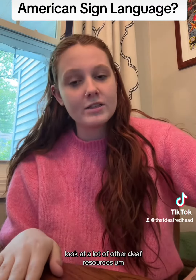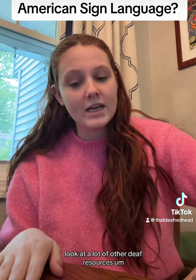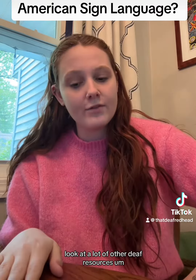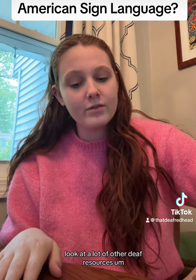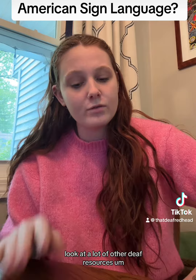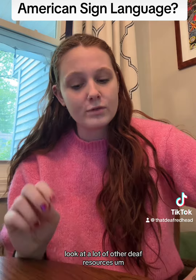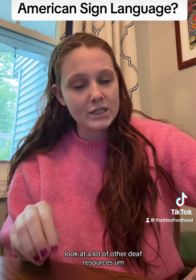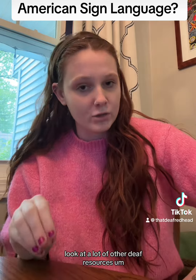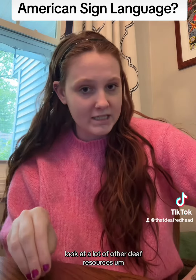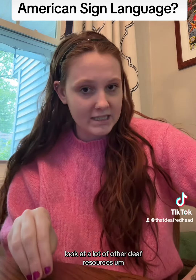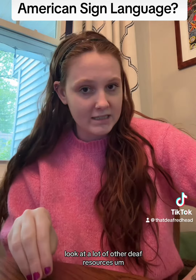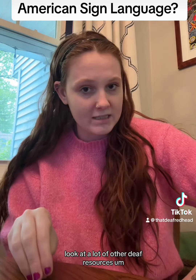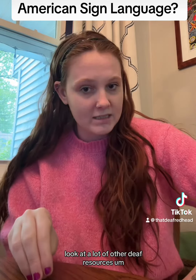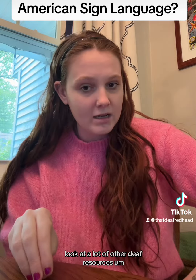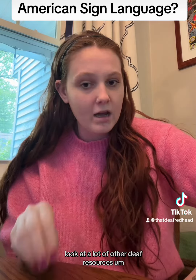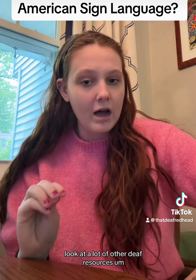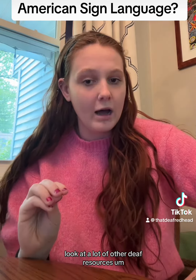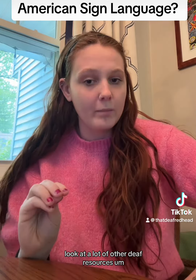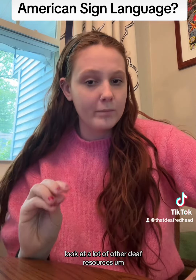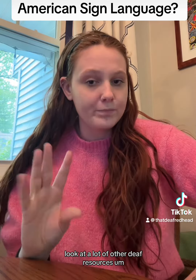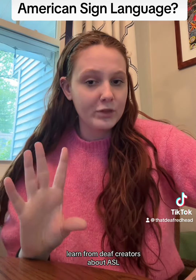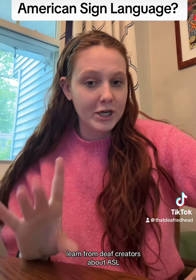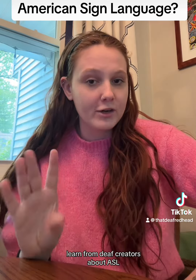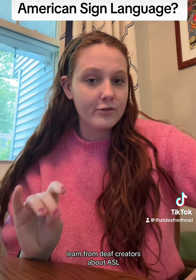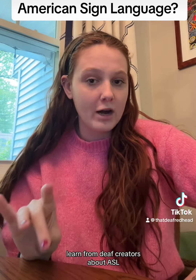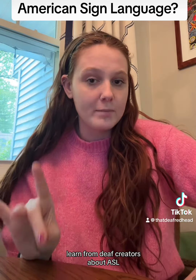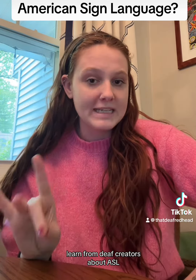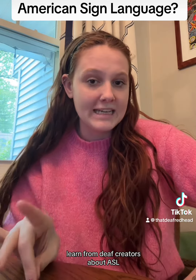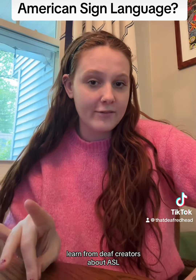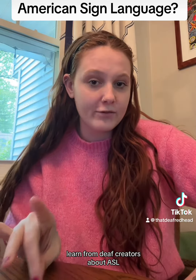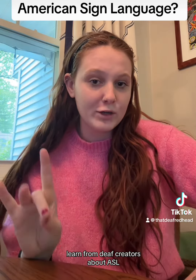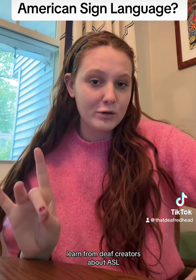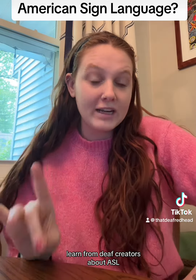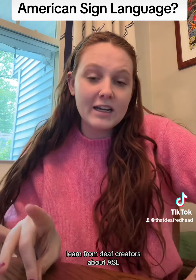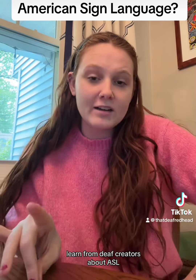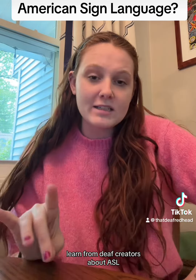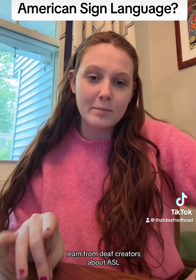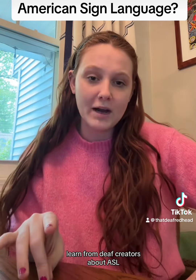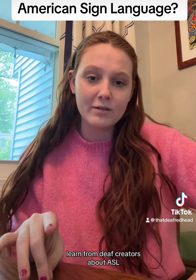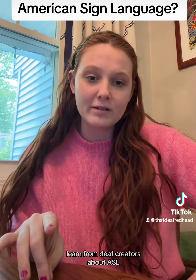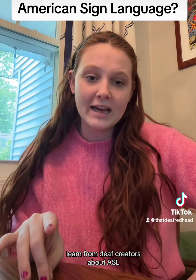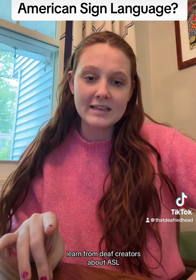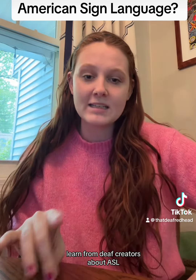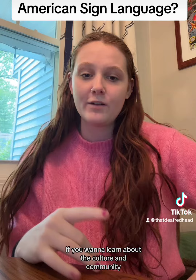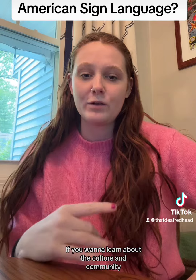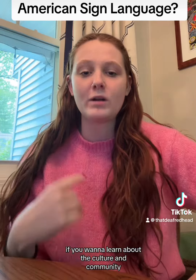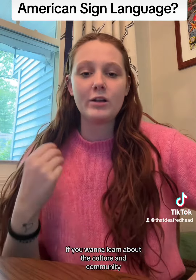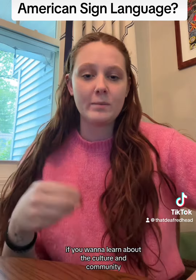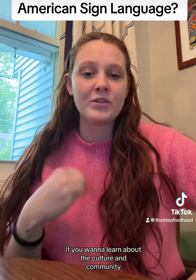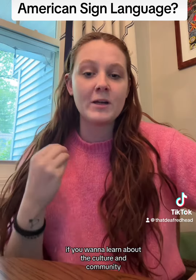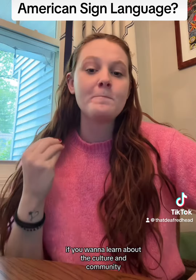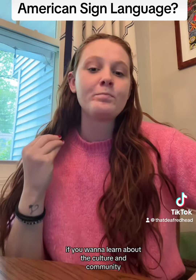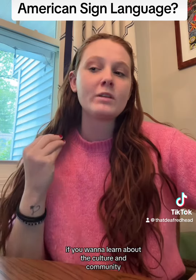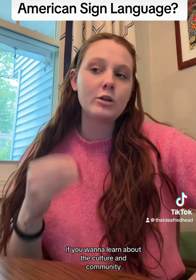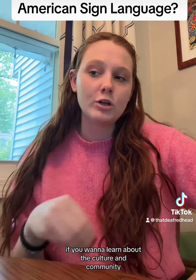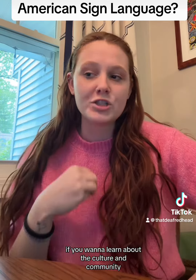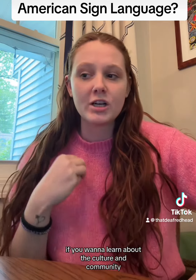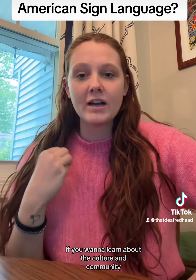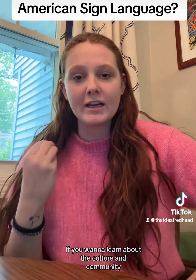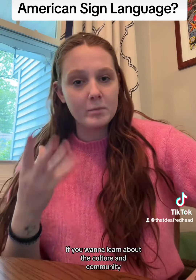deaf resources, learn from deaf creators about ASL if you want to learn about the culture and